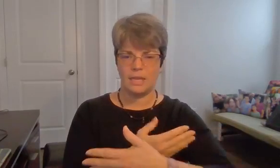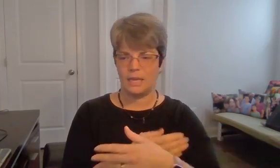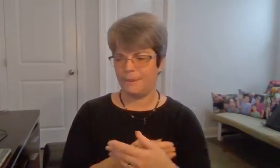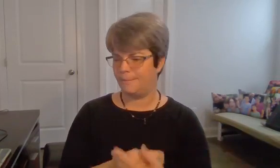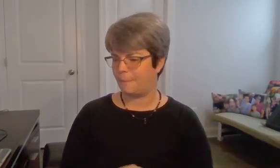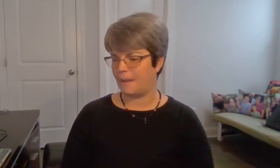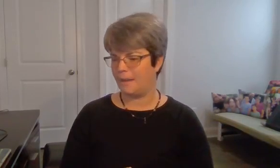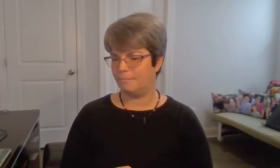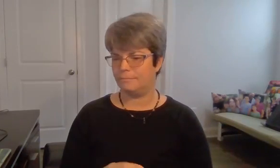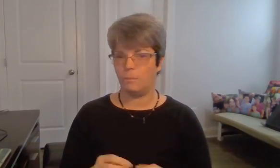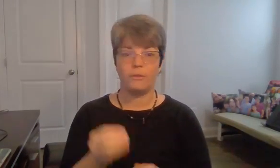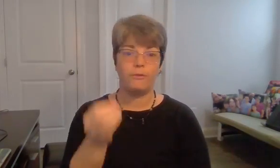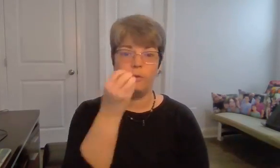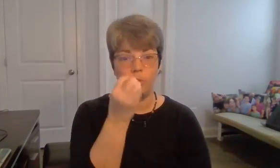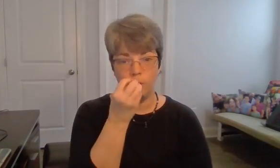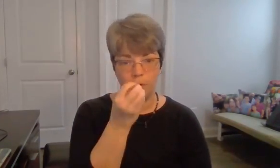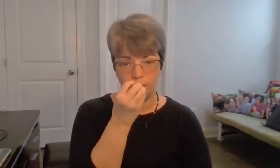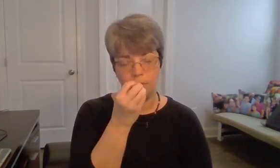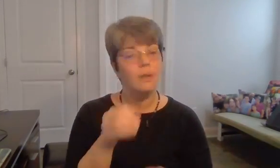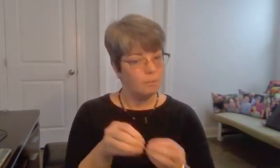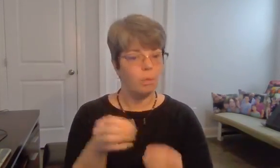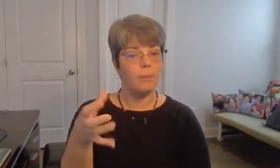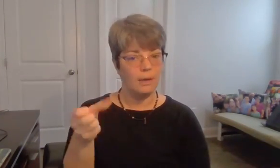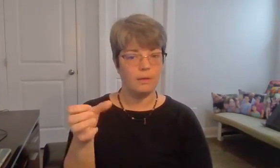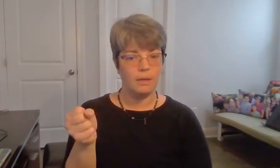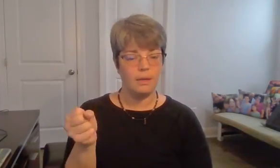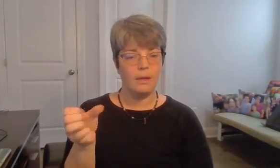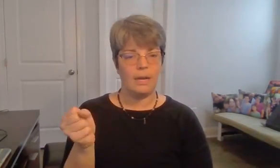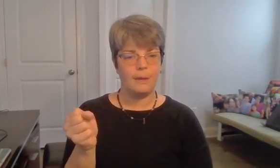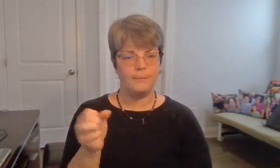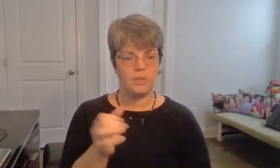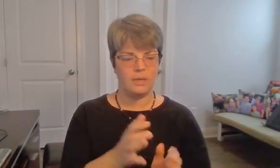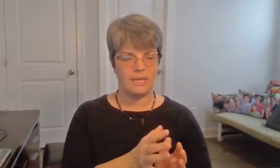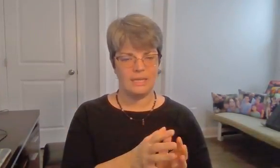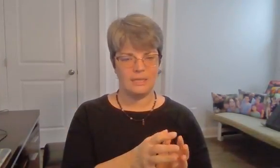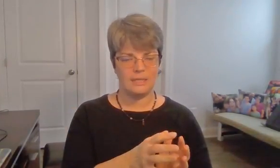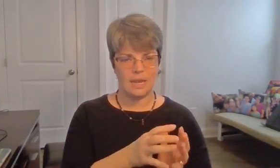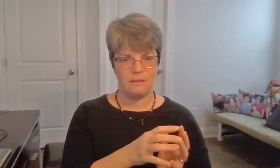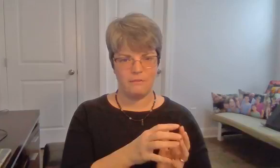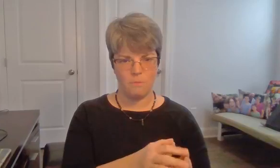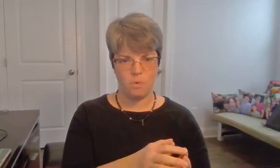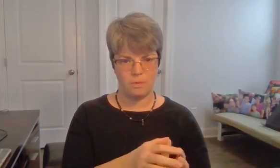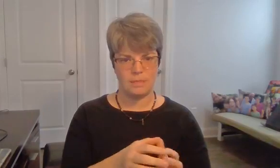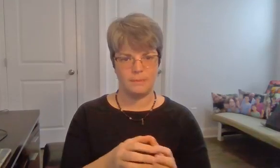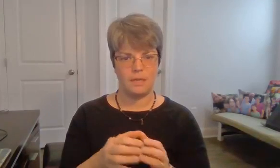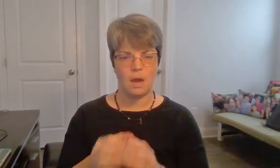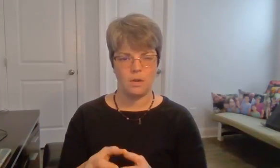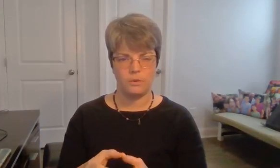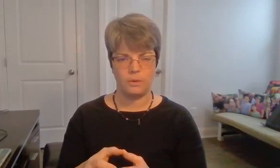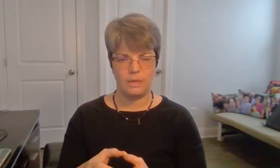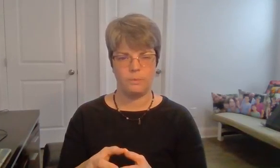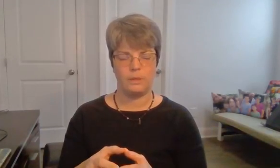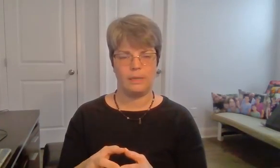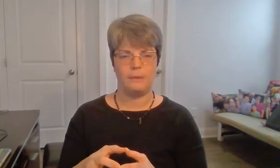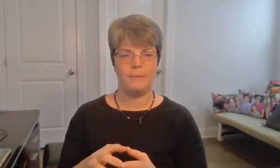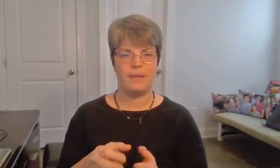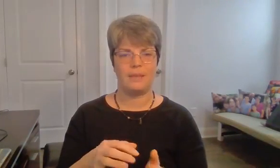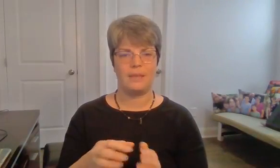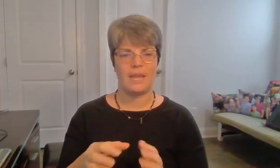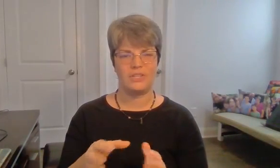singing, more food, more milk. So connecting the sign for more with something concrete will help them make the